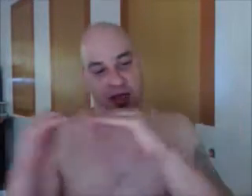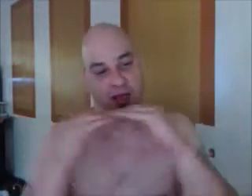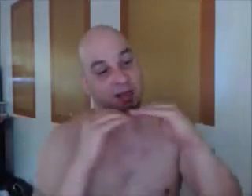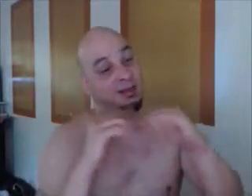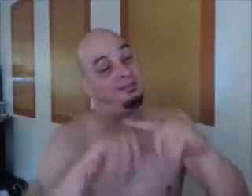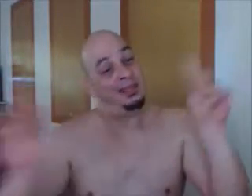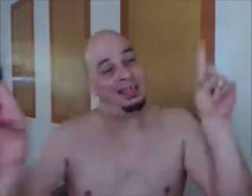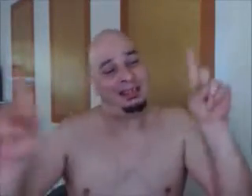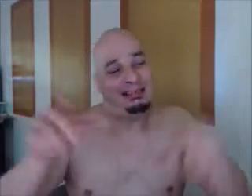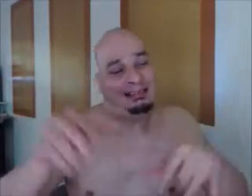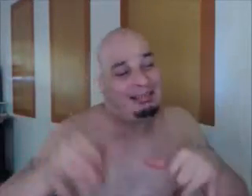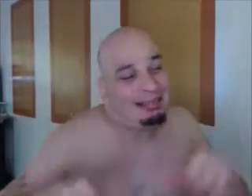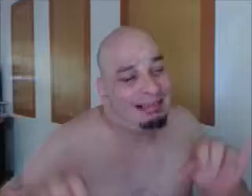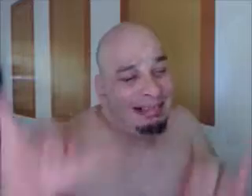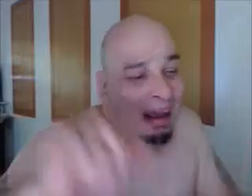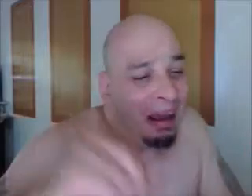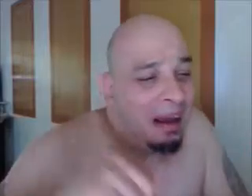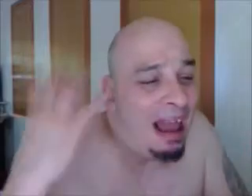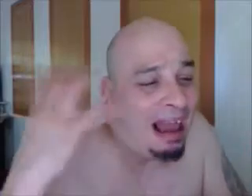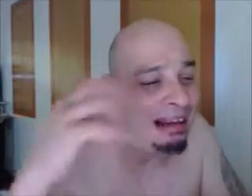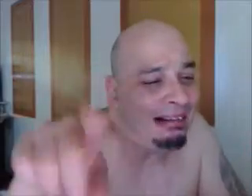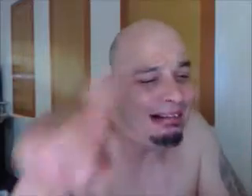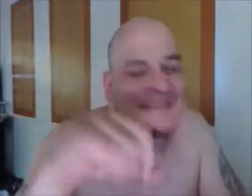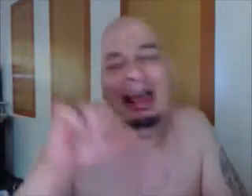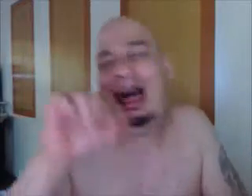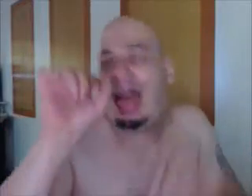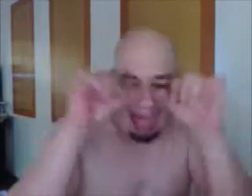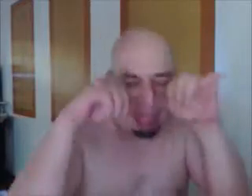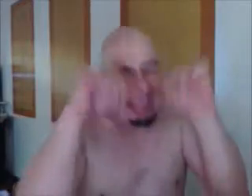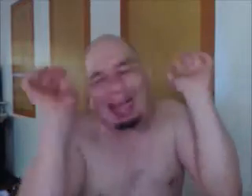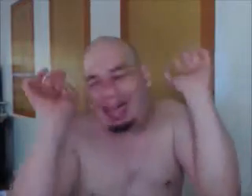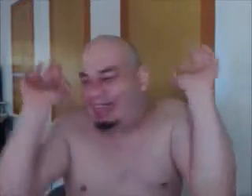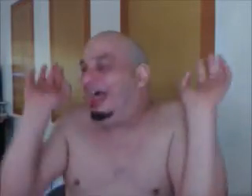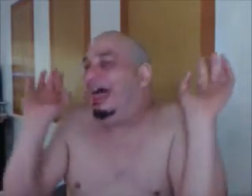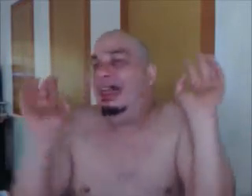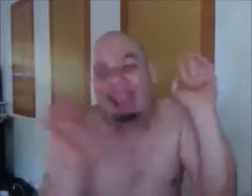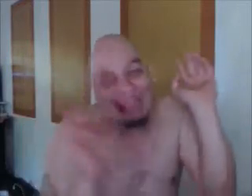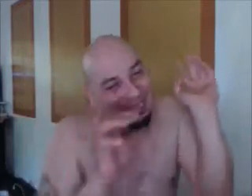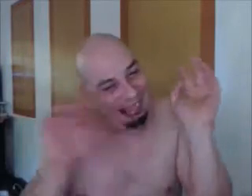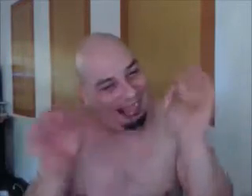United States in 1 minute than anyone has ever had the potential to do before. He talks about